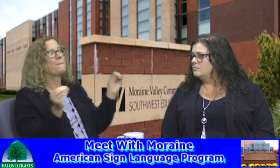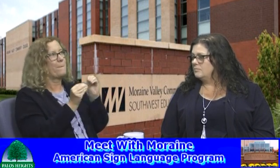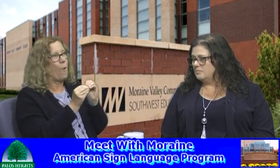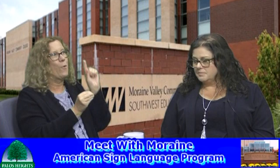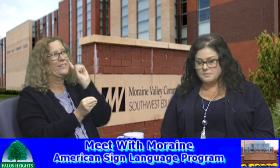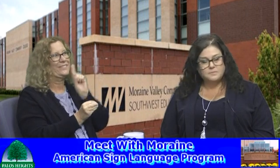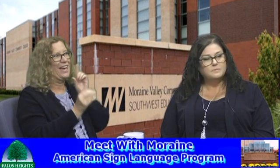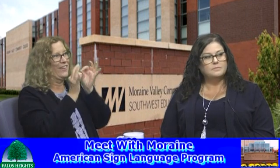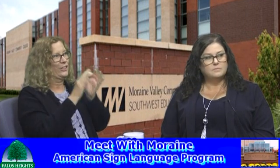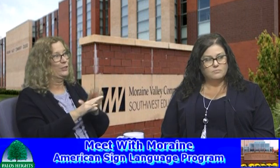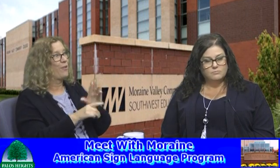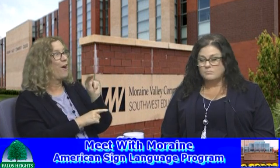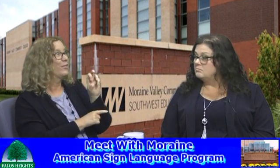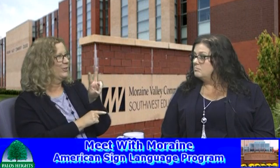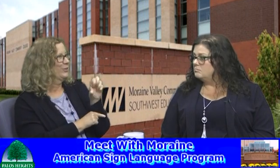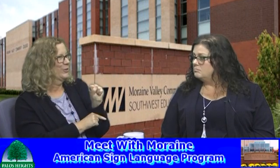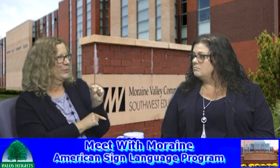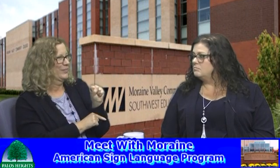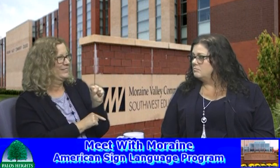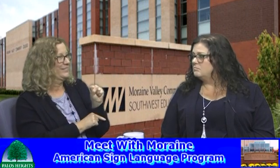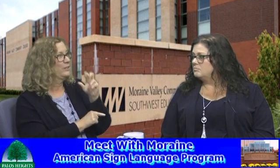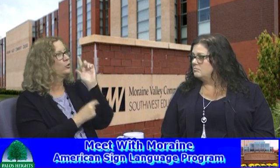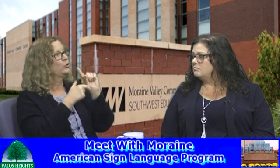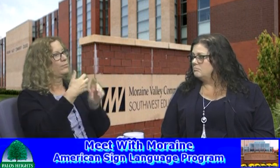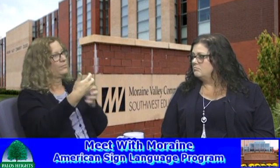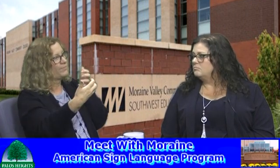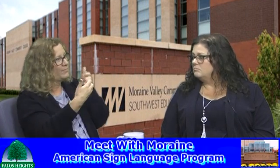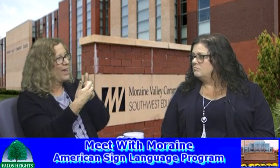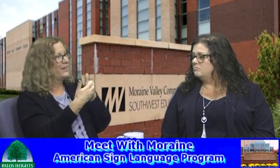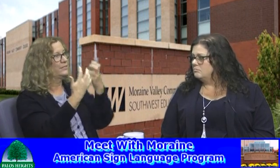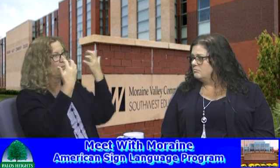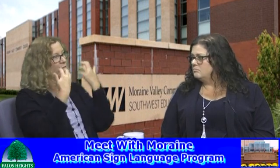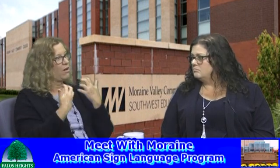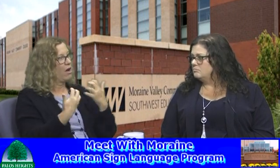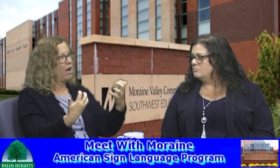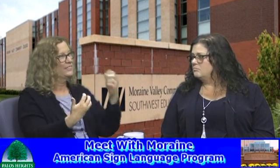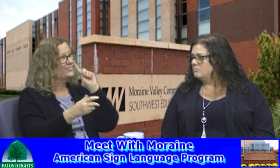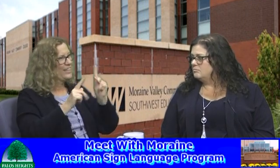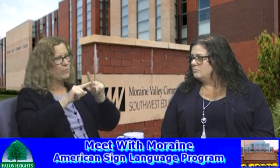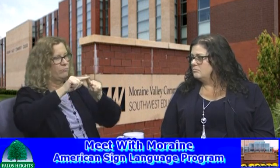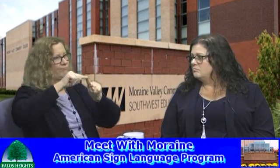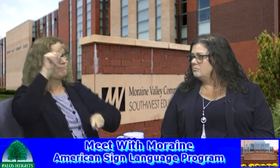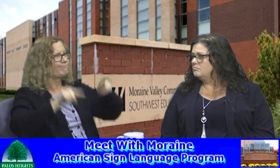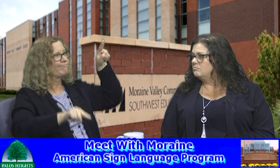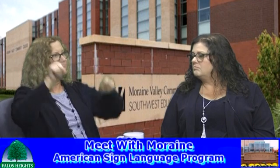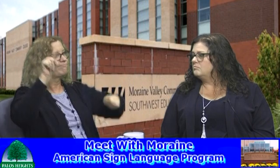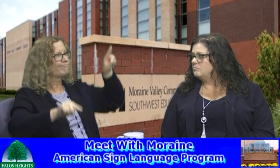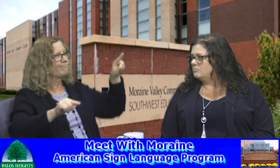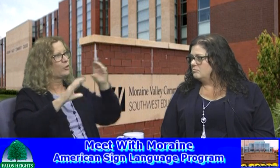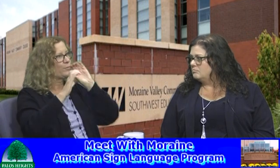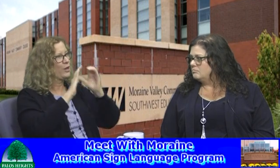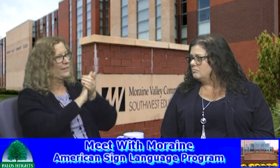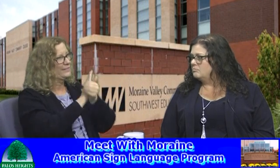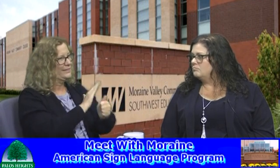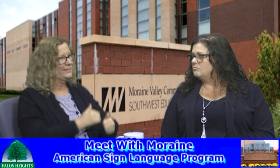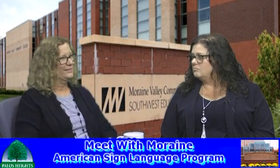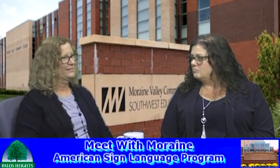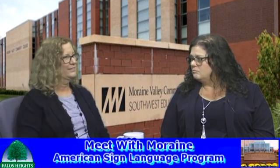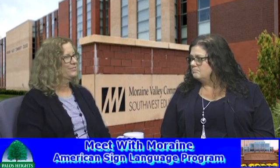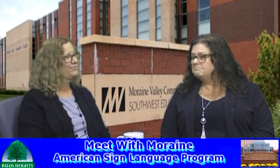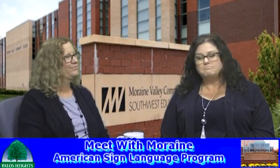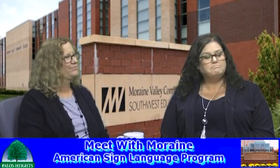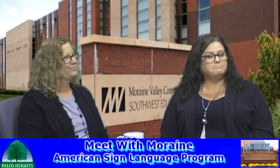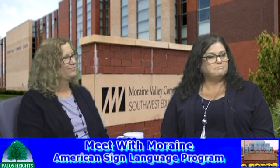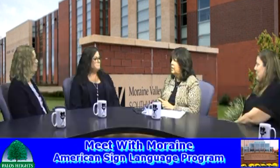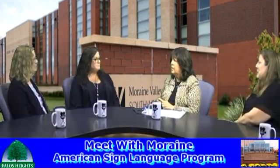profession. And through COVID, you saw many deaf interpreters on the news to really make sure that they could match the audience of the